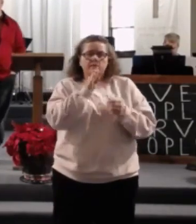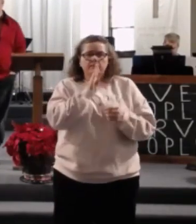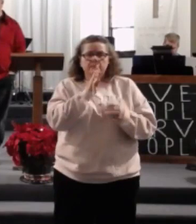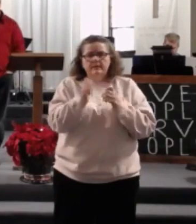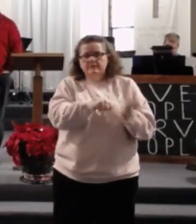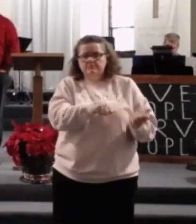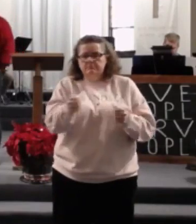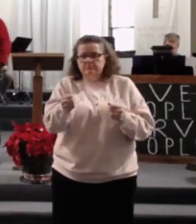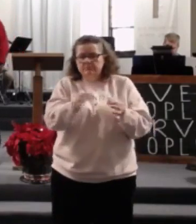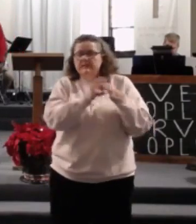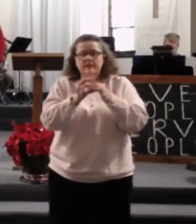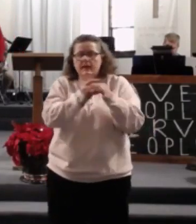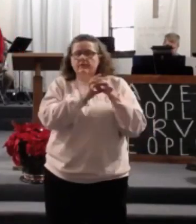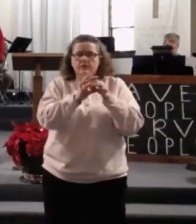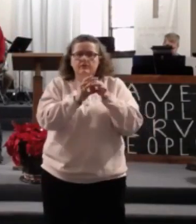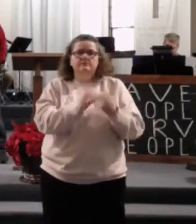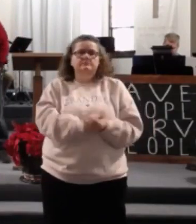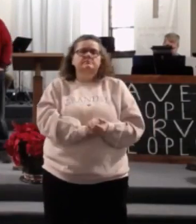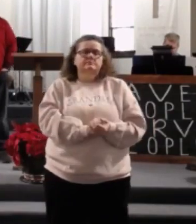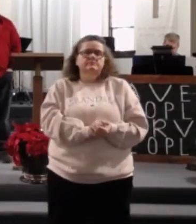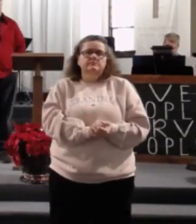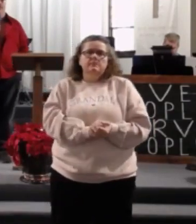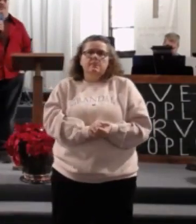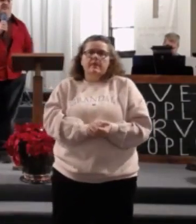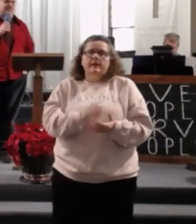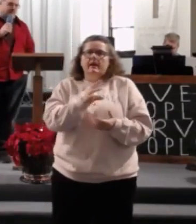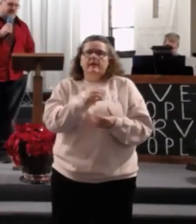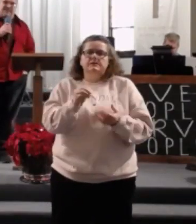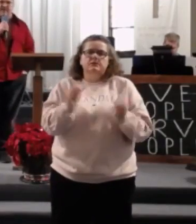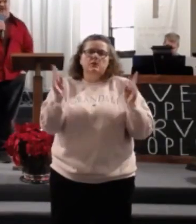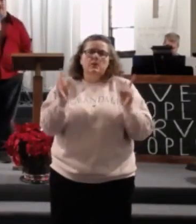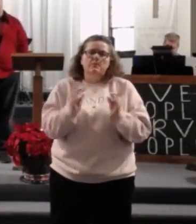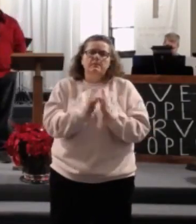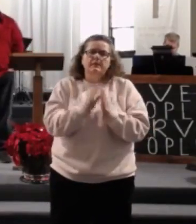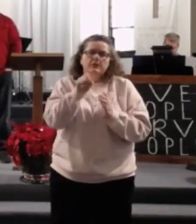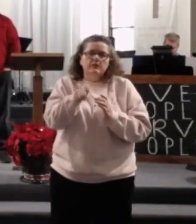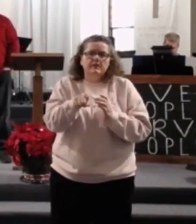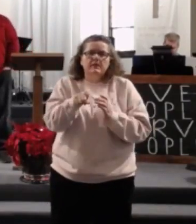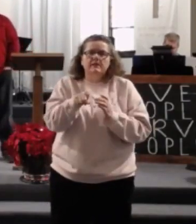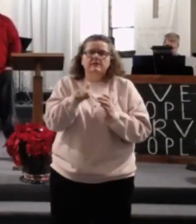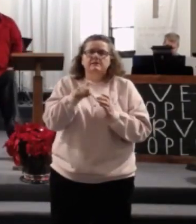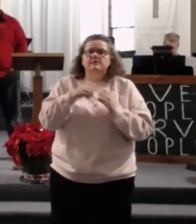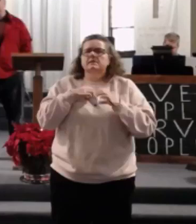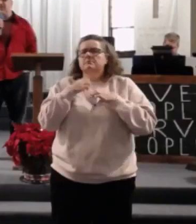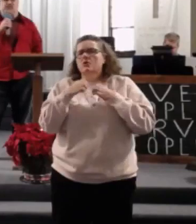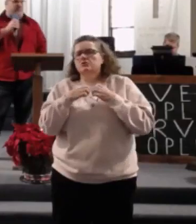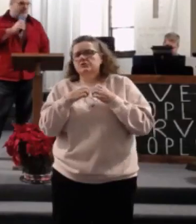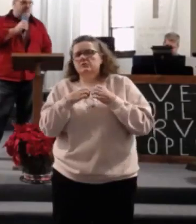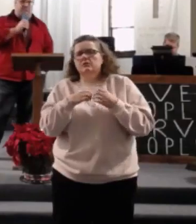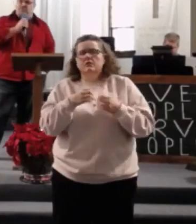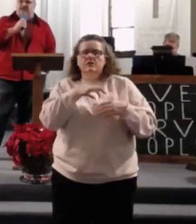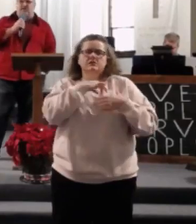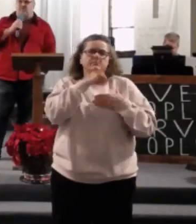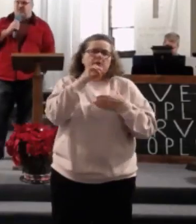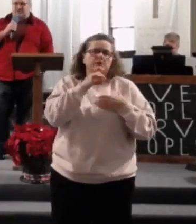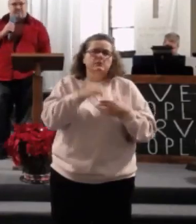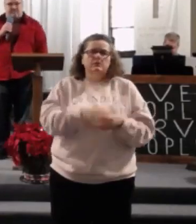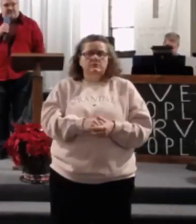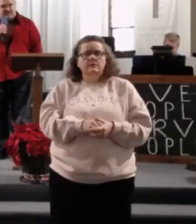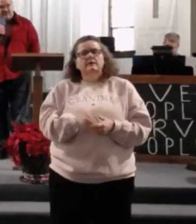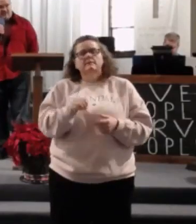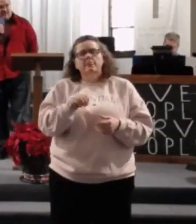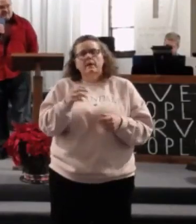needs. We also need to meet their emotional and spiritual needs. Wednesday night, Michelle, kitchen crew, they can use